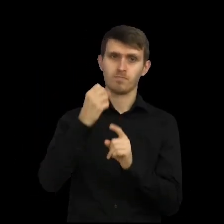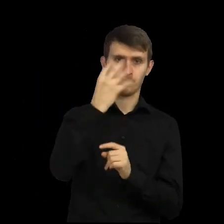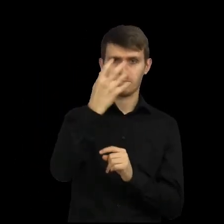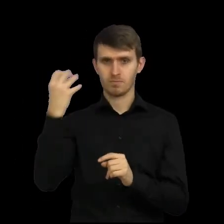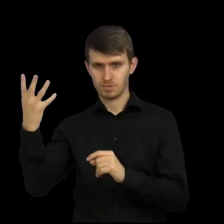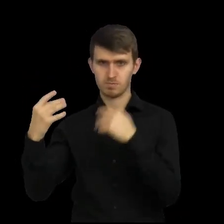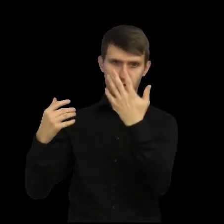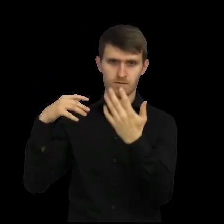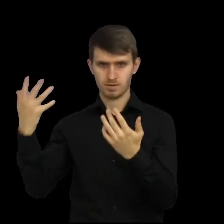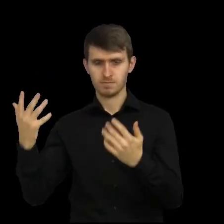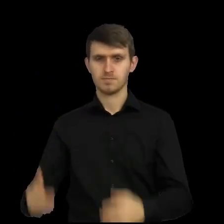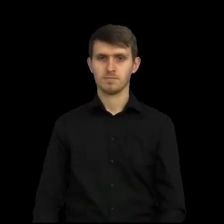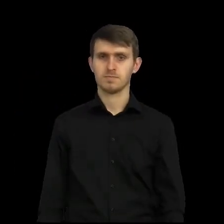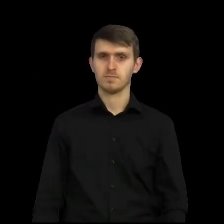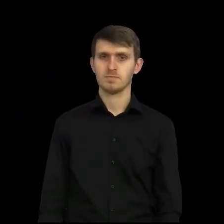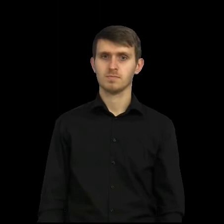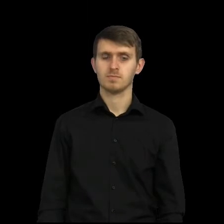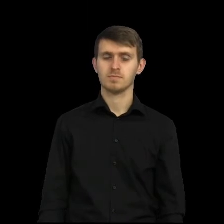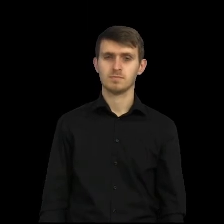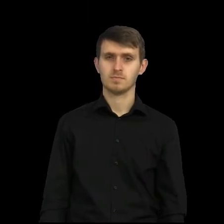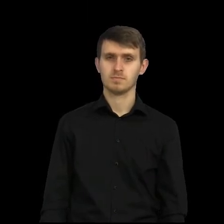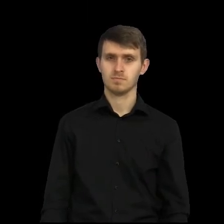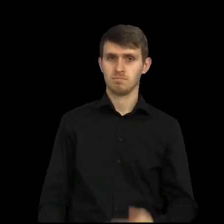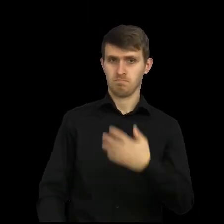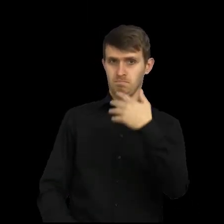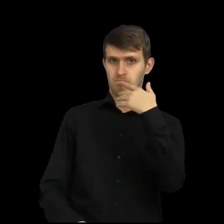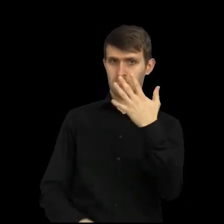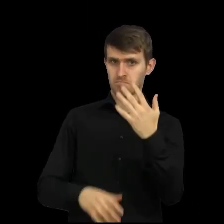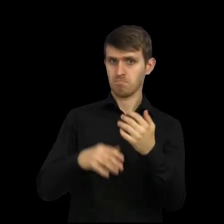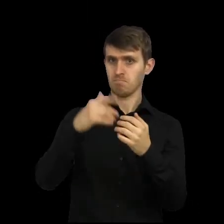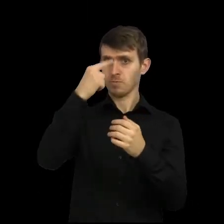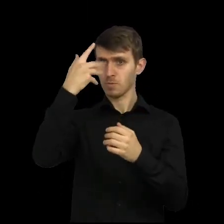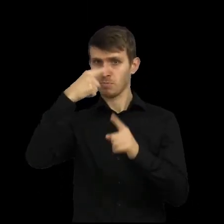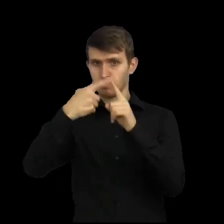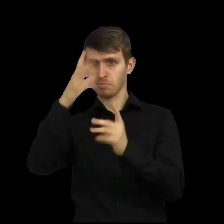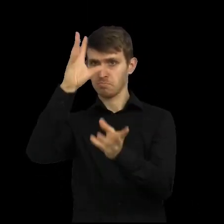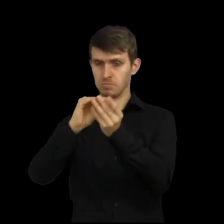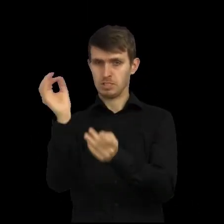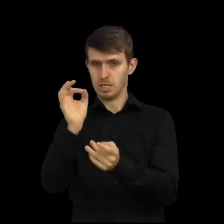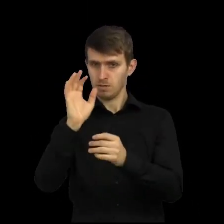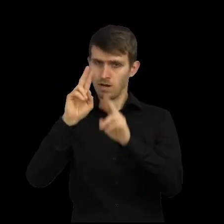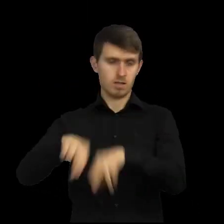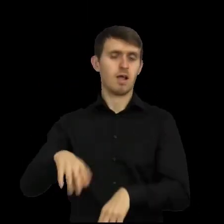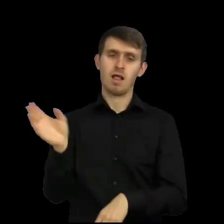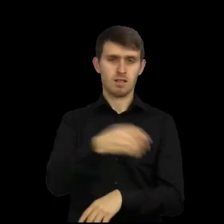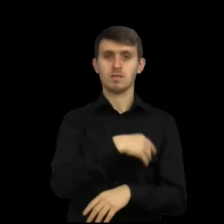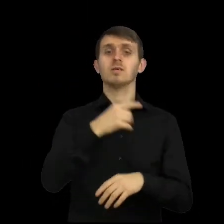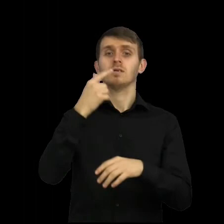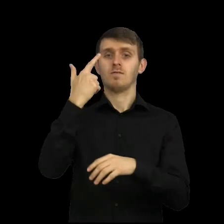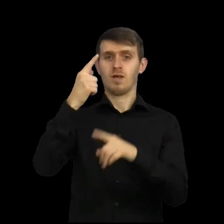both sides of this equation. The left-hand side, we just get a 2x. The 5s cancel out. 2x is equal